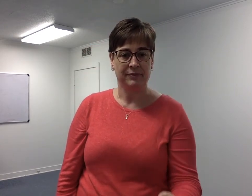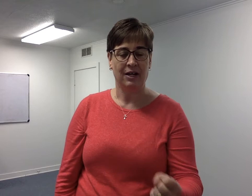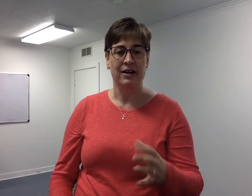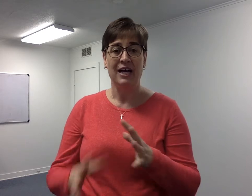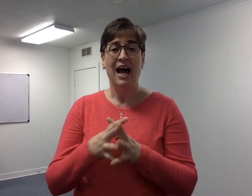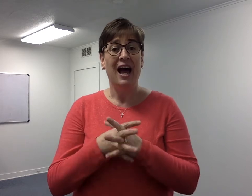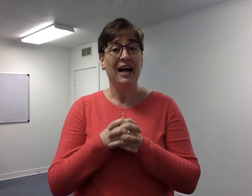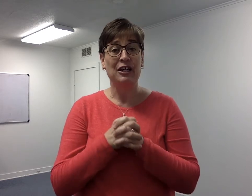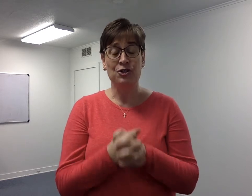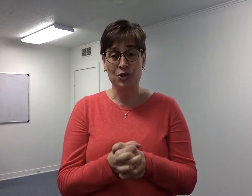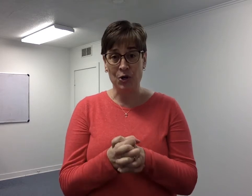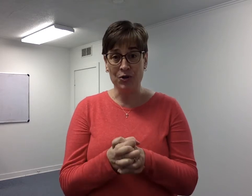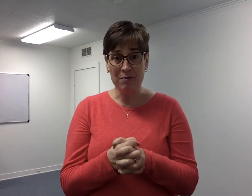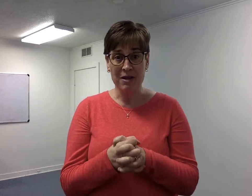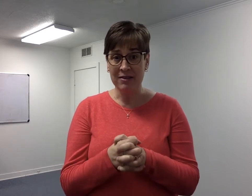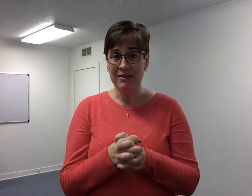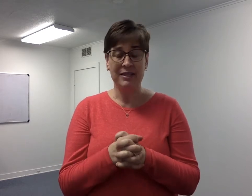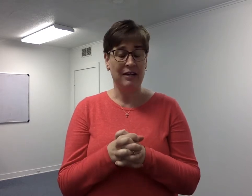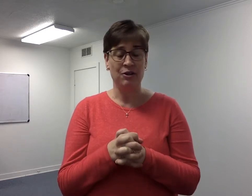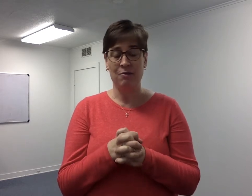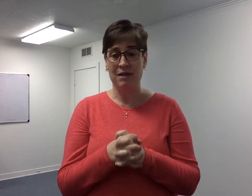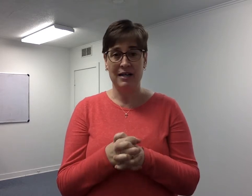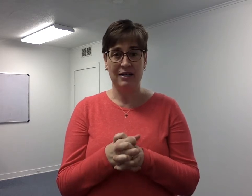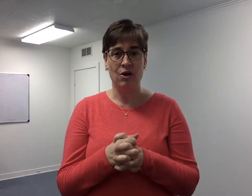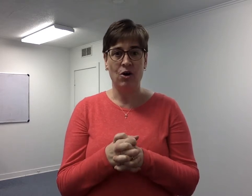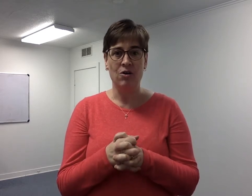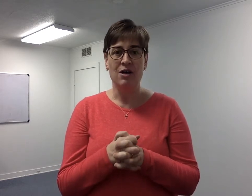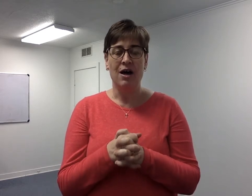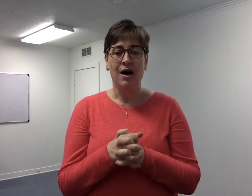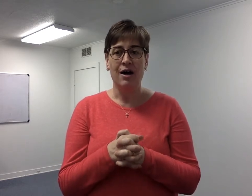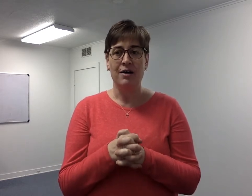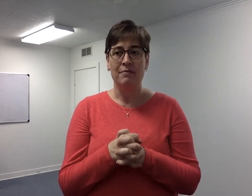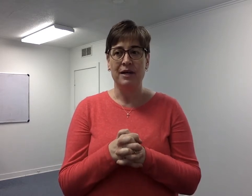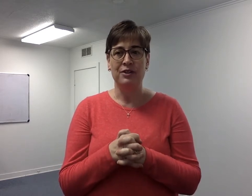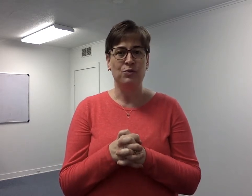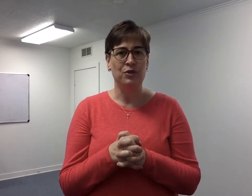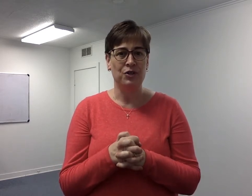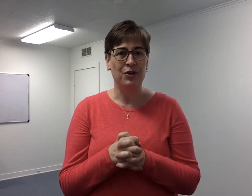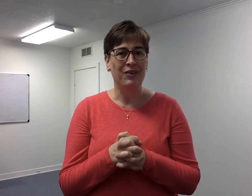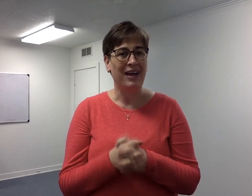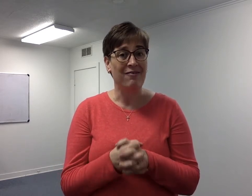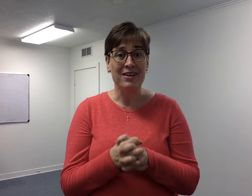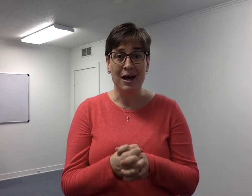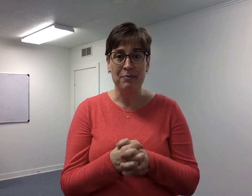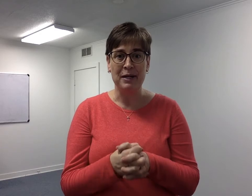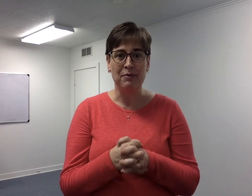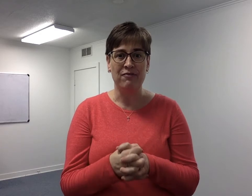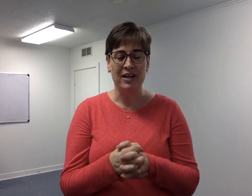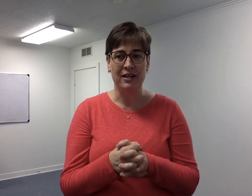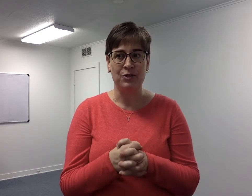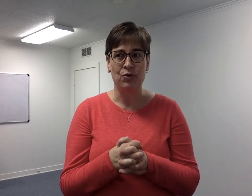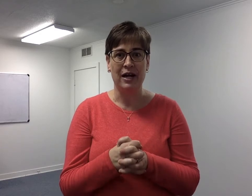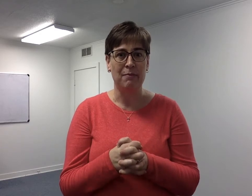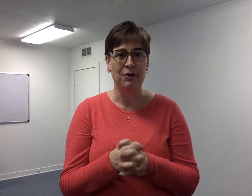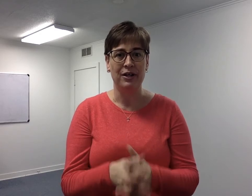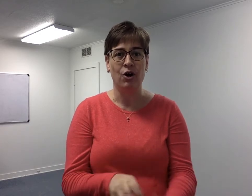All right, I can show you the months. I don't mind at all. I just want you to know that I have not been able to find where I can put it